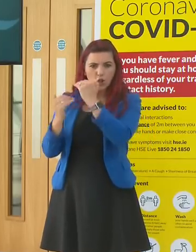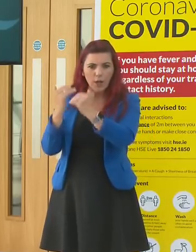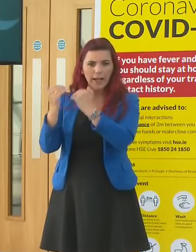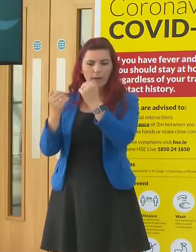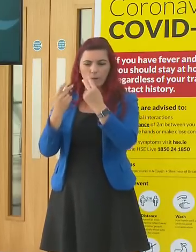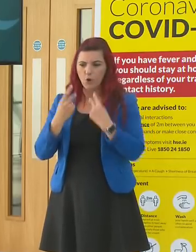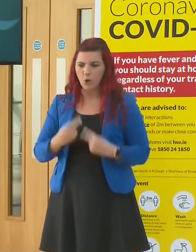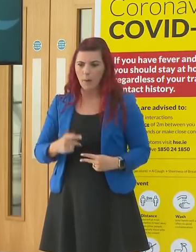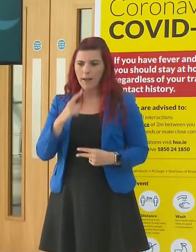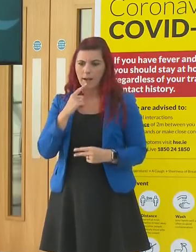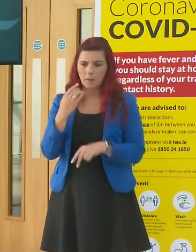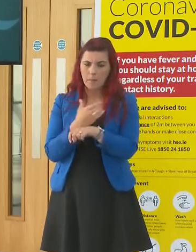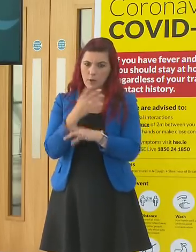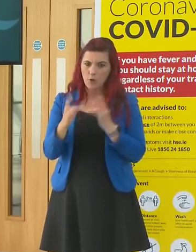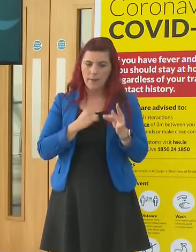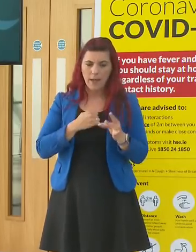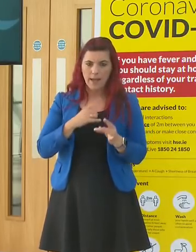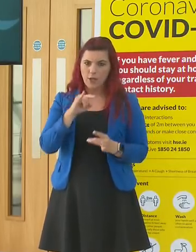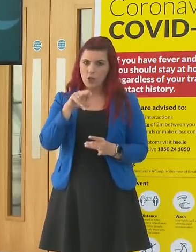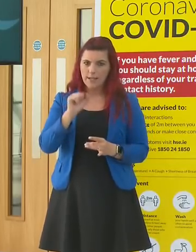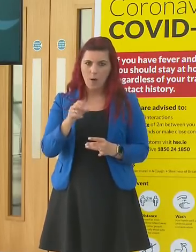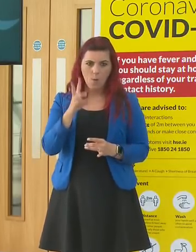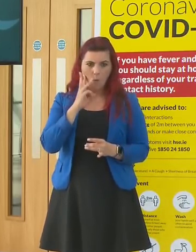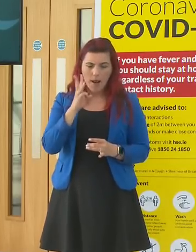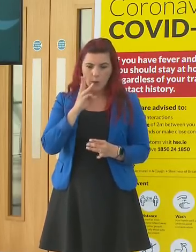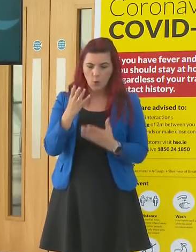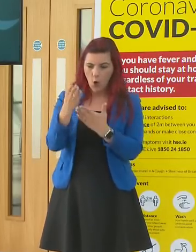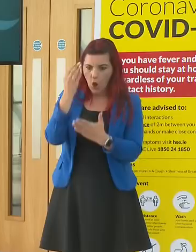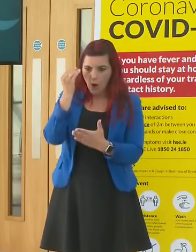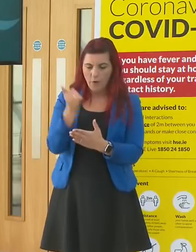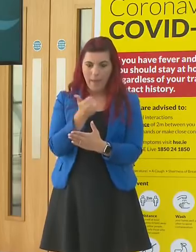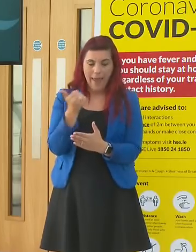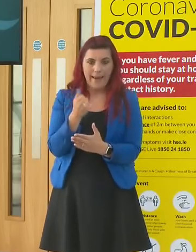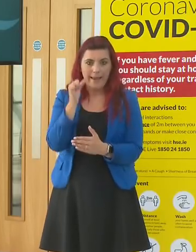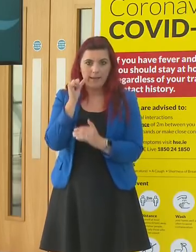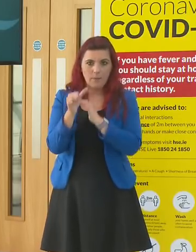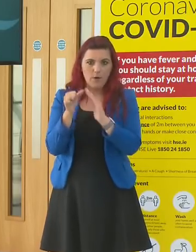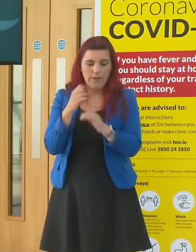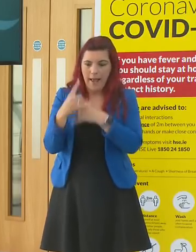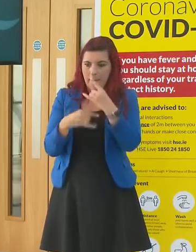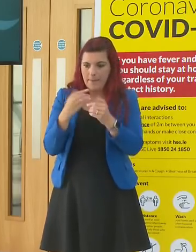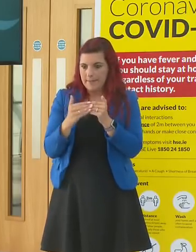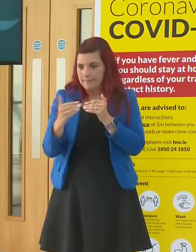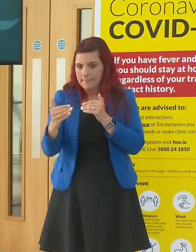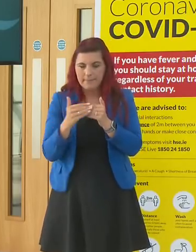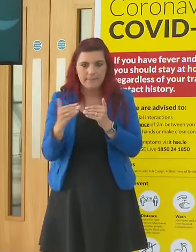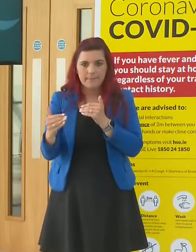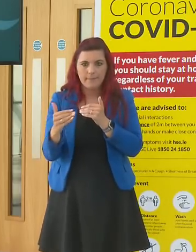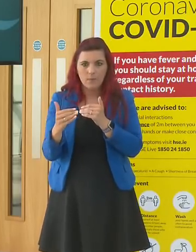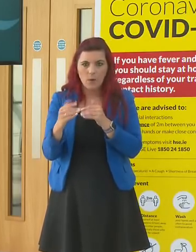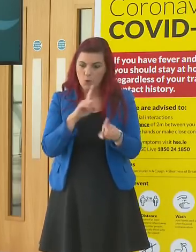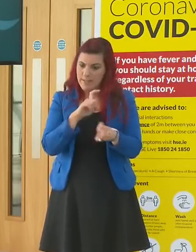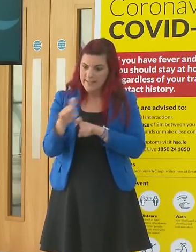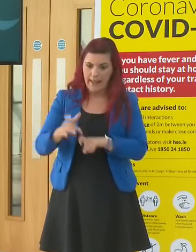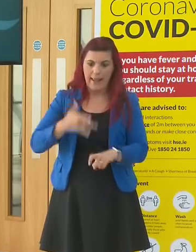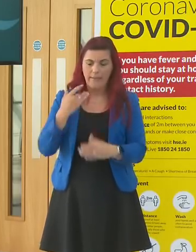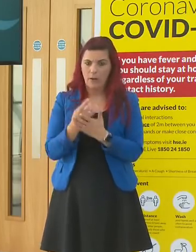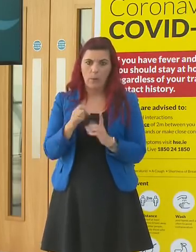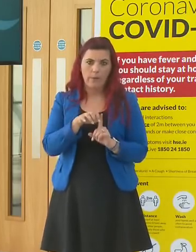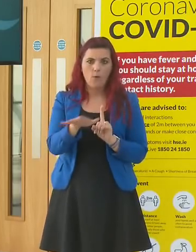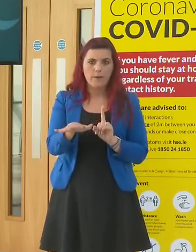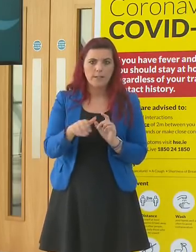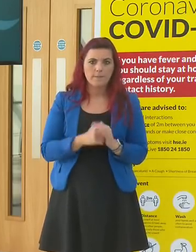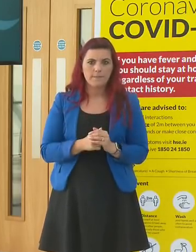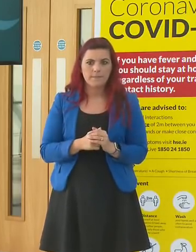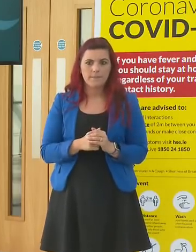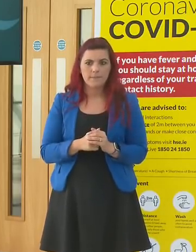ensure that the HSE are wide open to any learnings that emerge over the coming while, because we're still very much living with this virus.